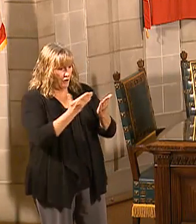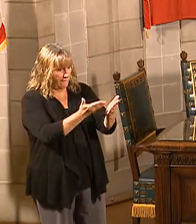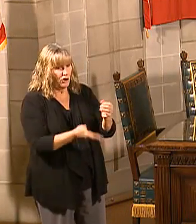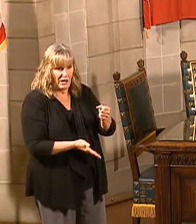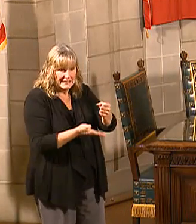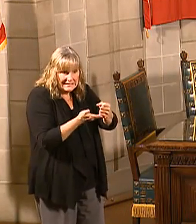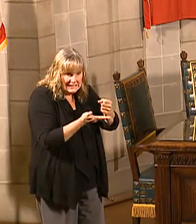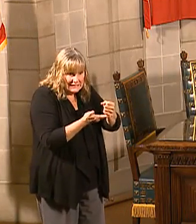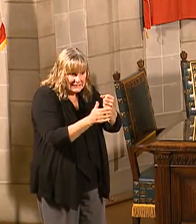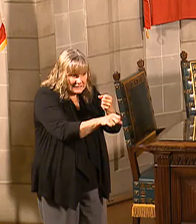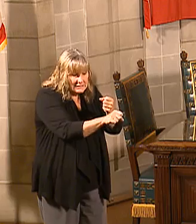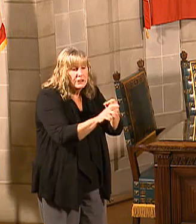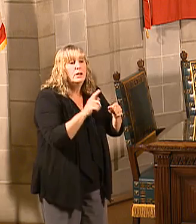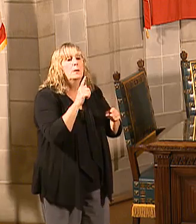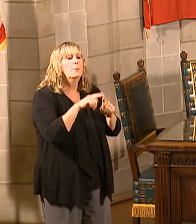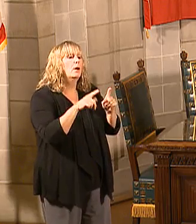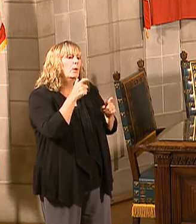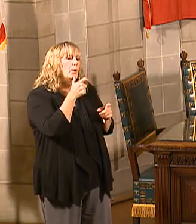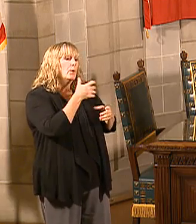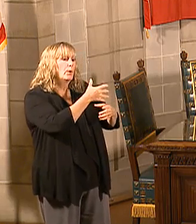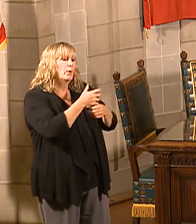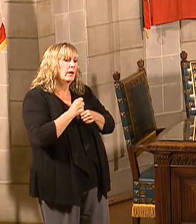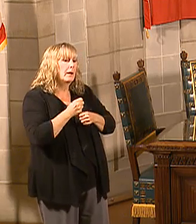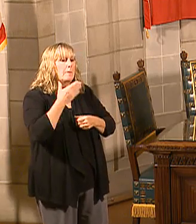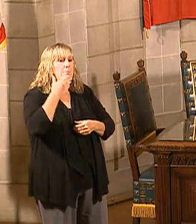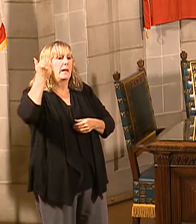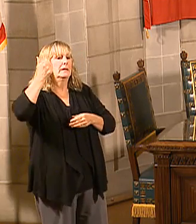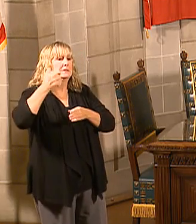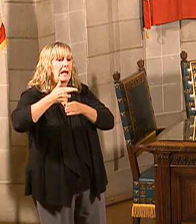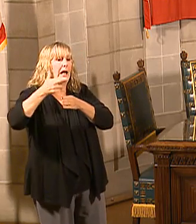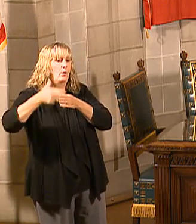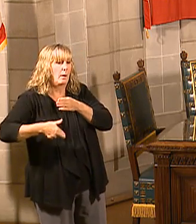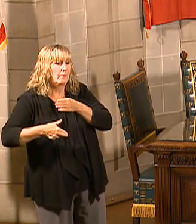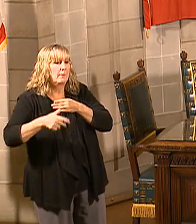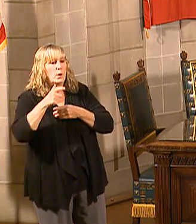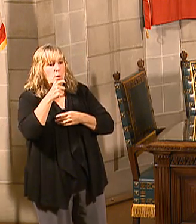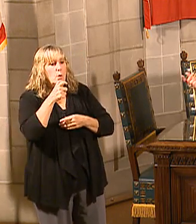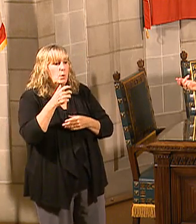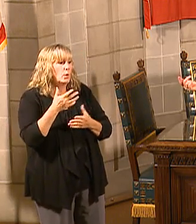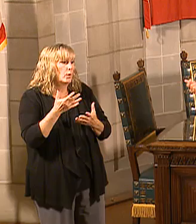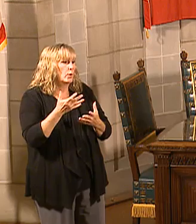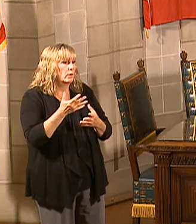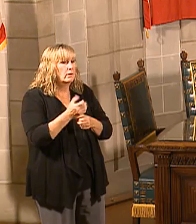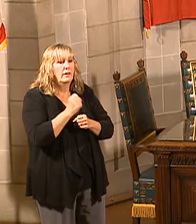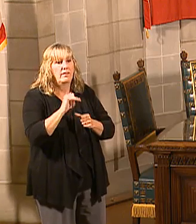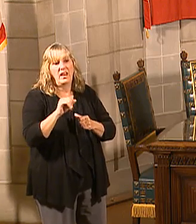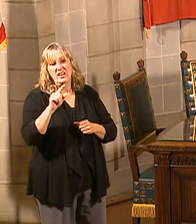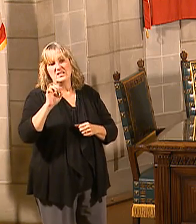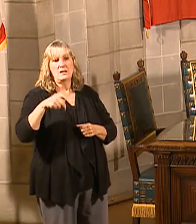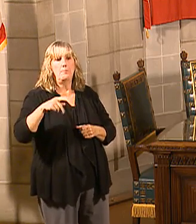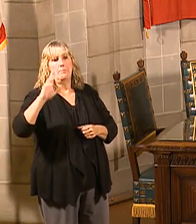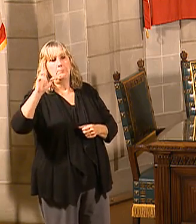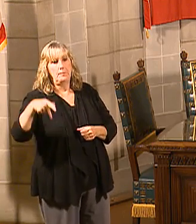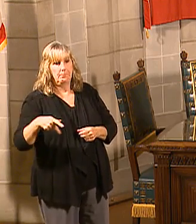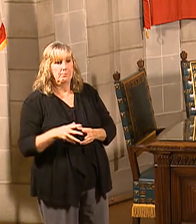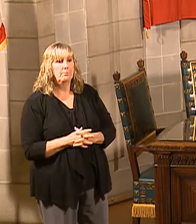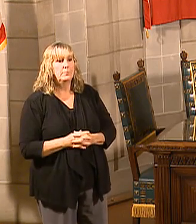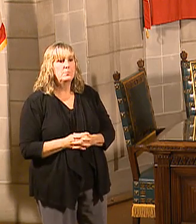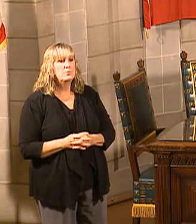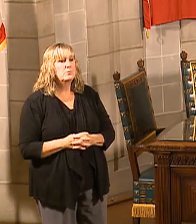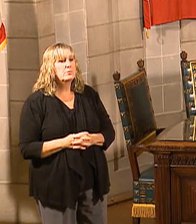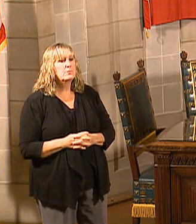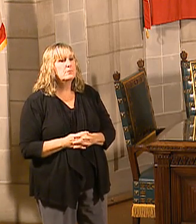assistance. It's who we're seeing the best outcomes from and who is able to take that step up, I think, as April defined